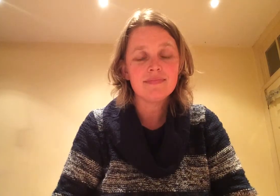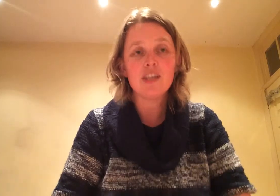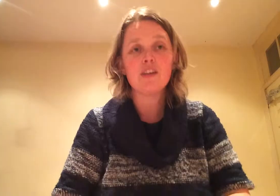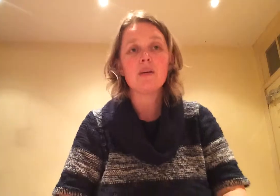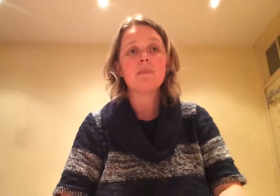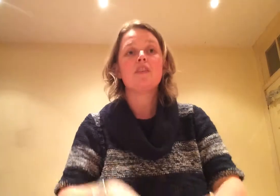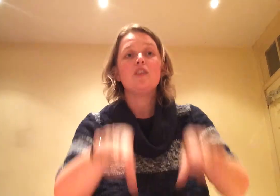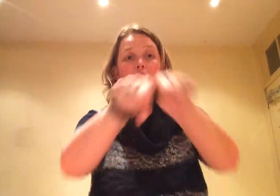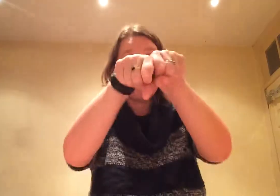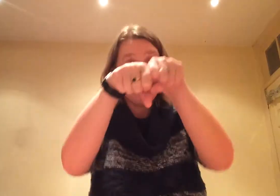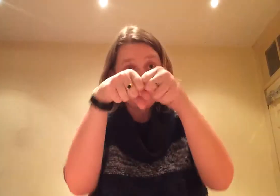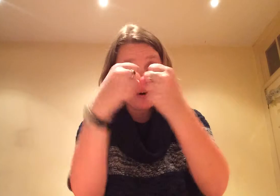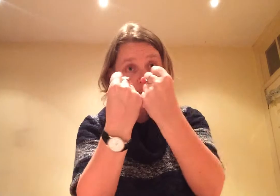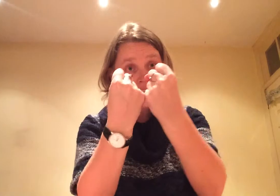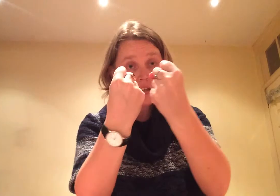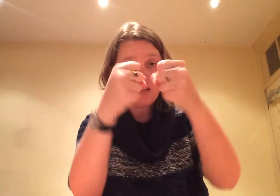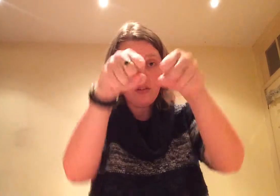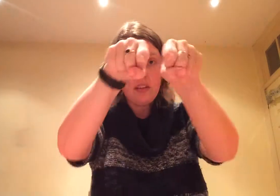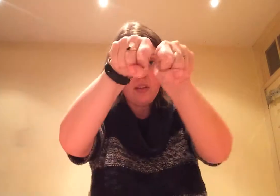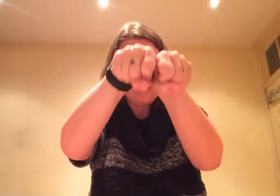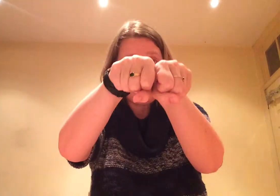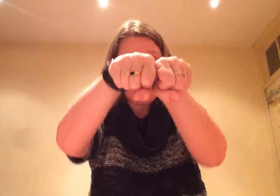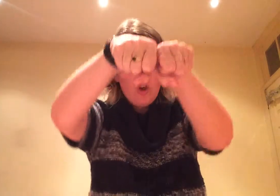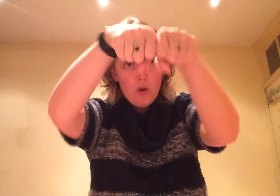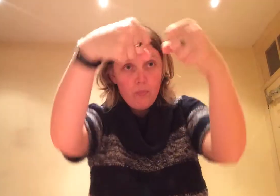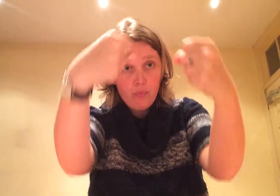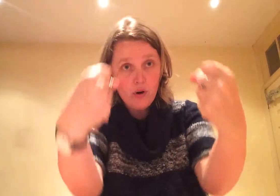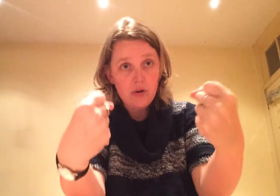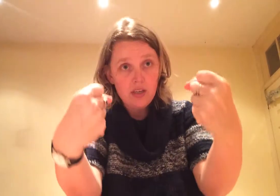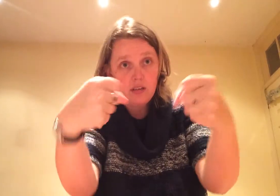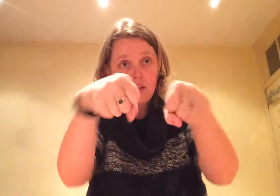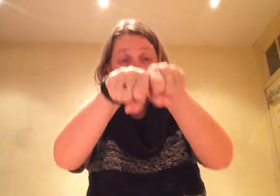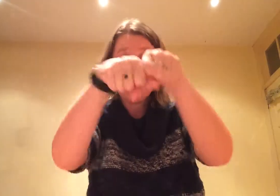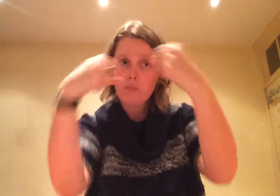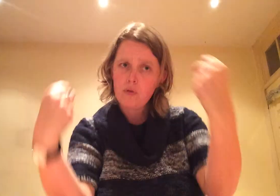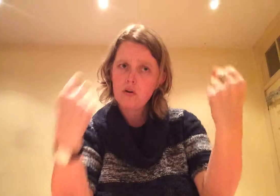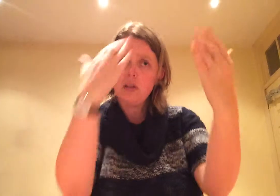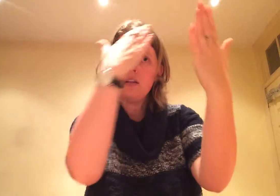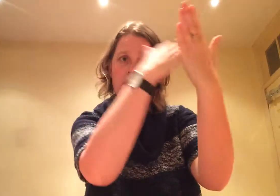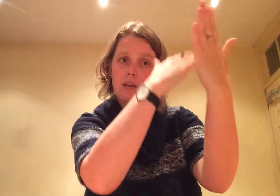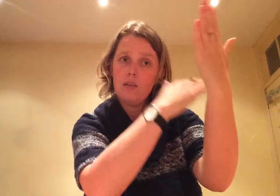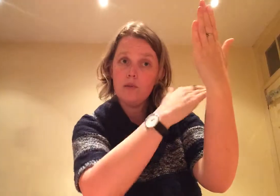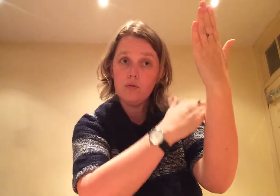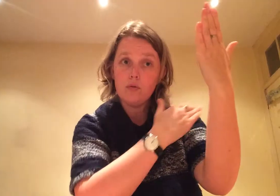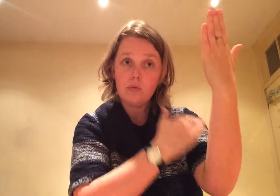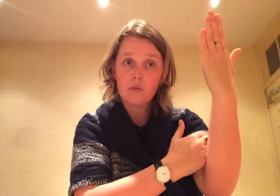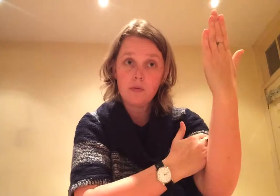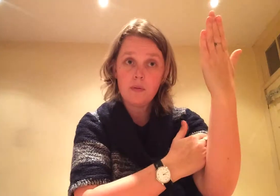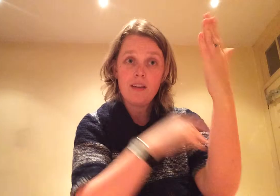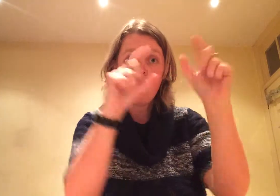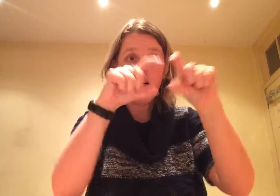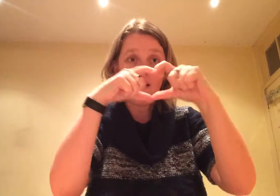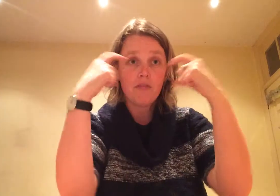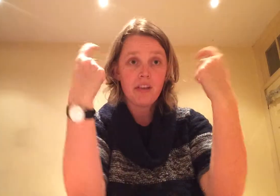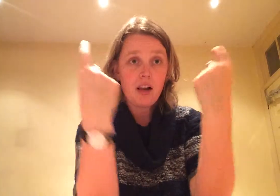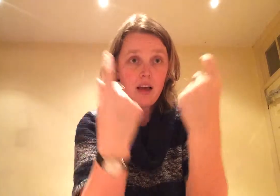You know, you've broken, and if you think you've got something broken, like you've broken the rules of the